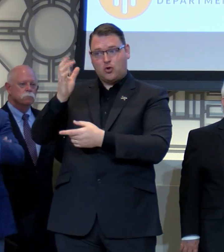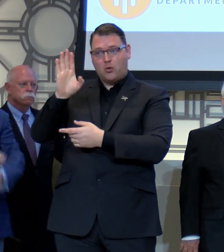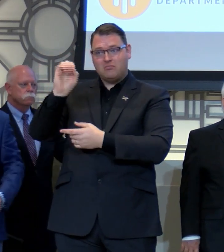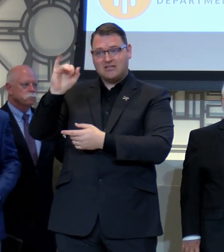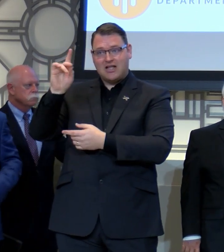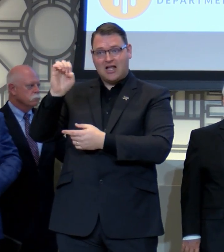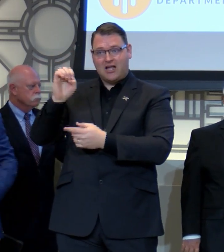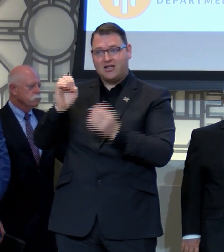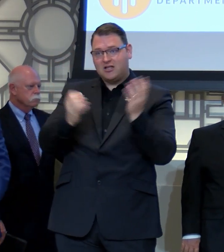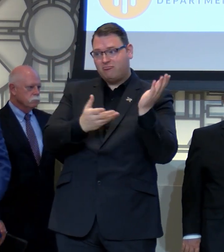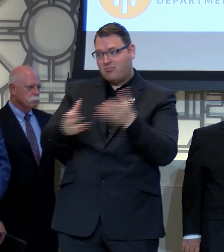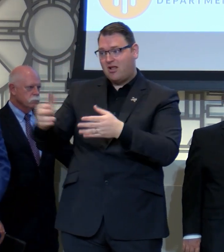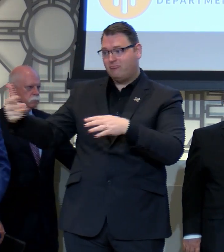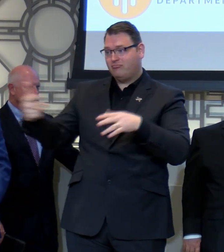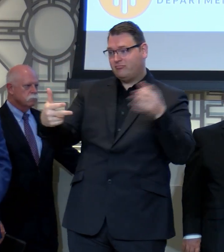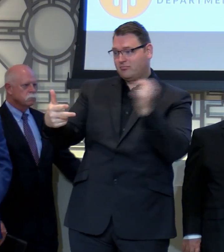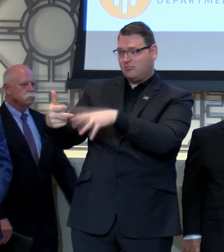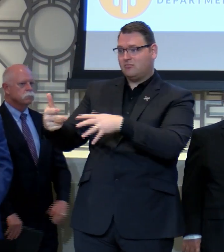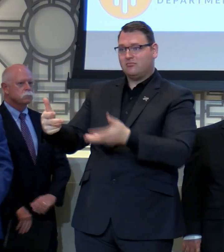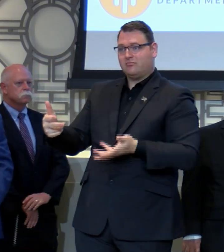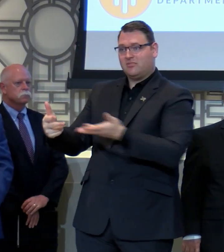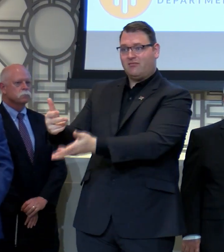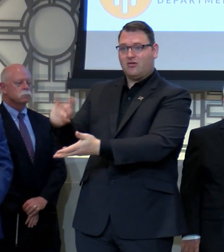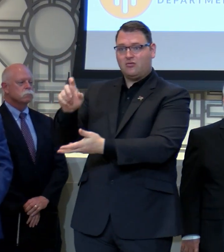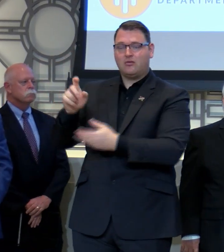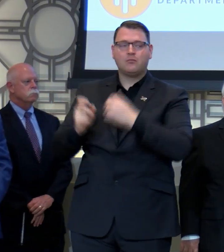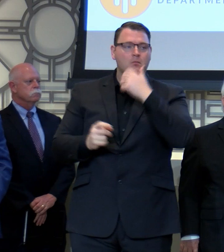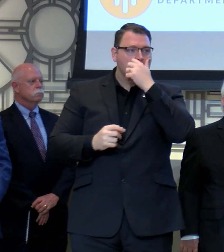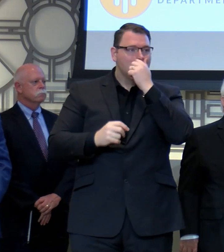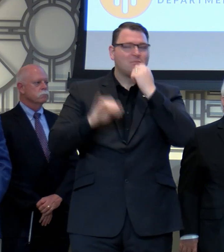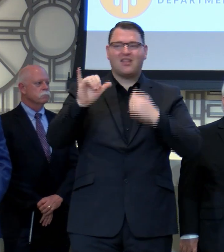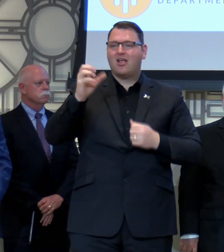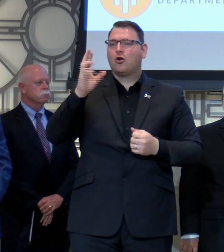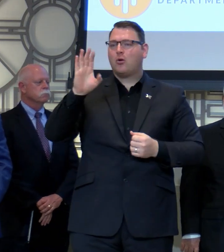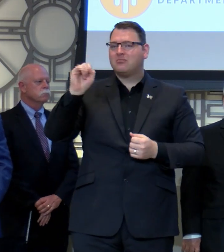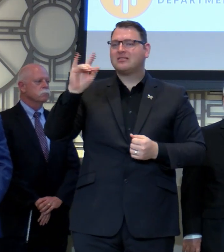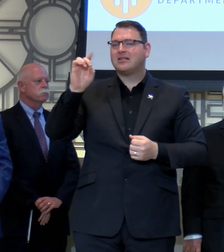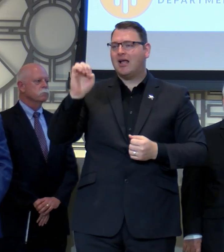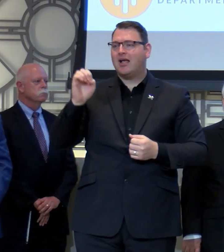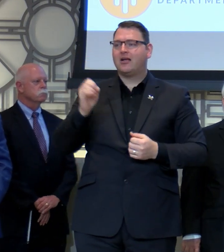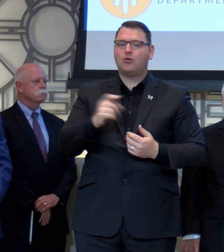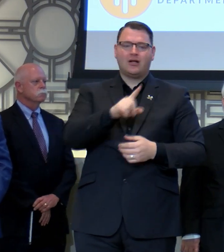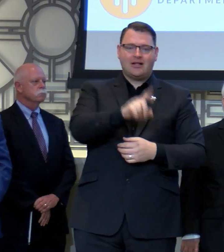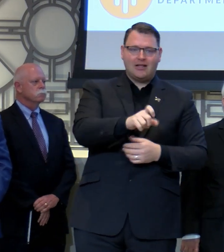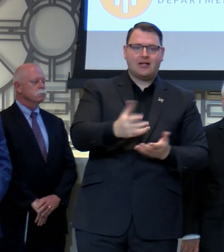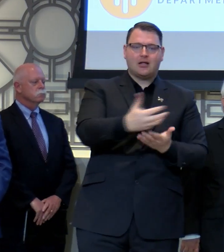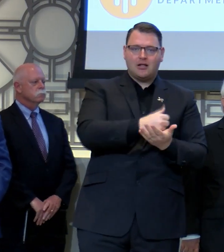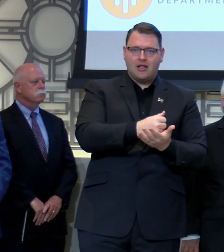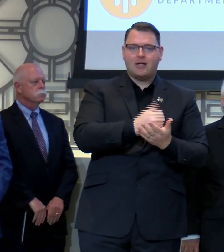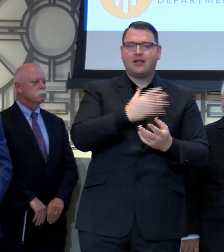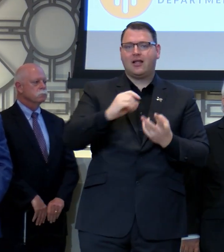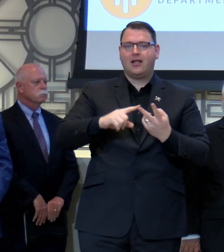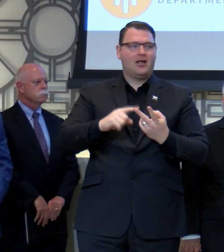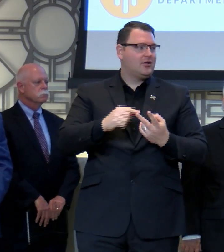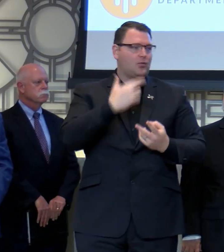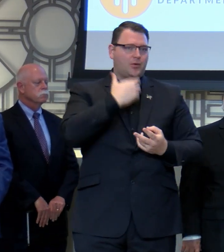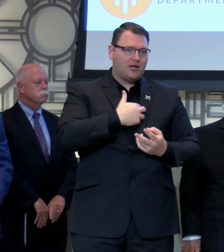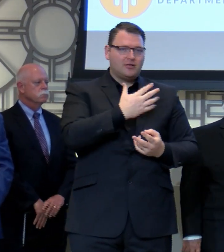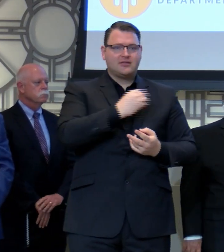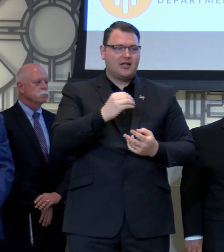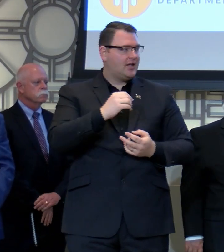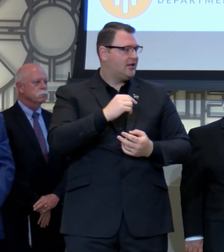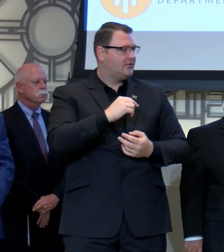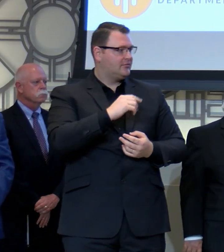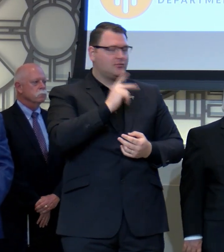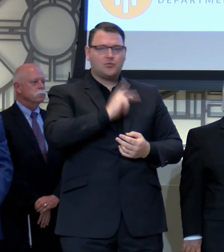Yeah, so I think if you look at curbside today, pickups or click and collect, and Joe can talk about his own or Randall's can talk about theirs,